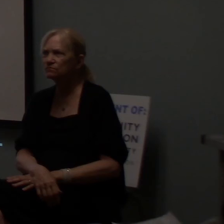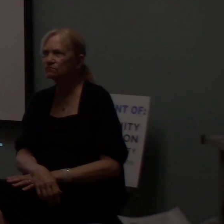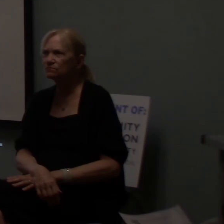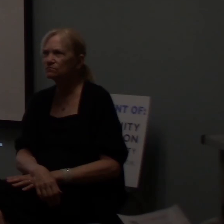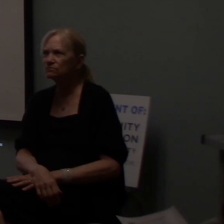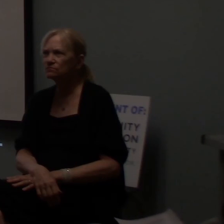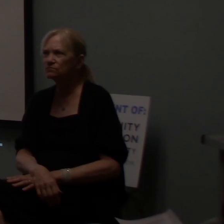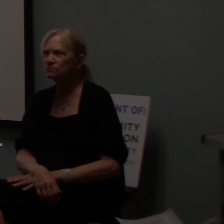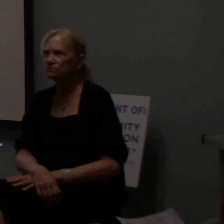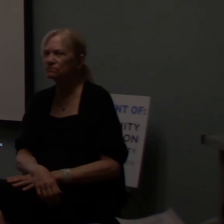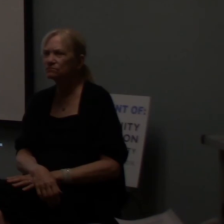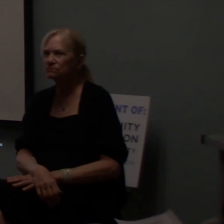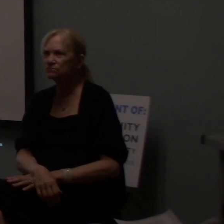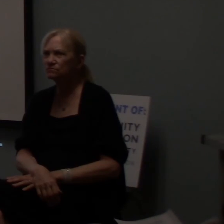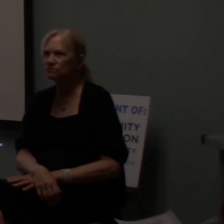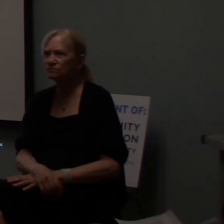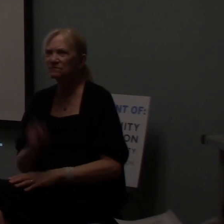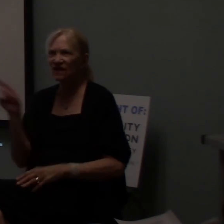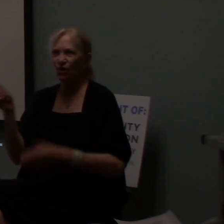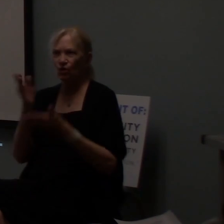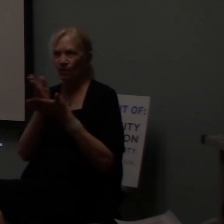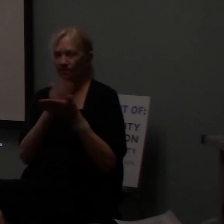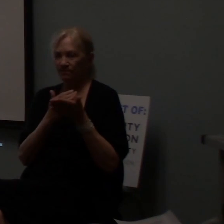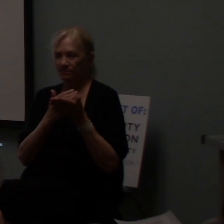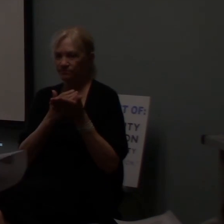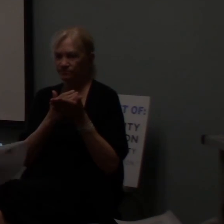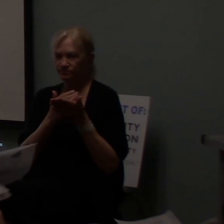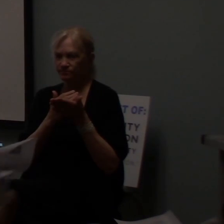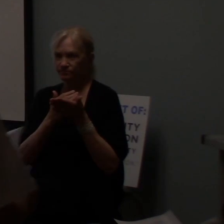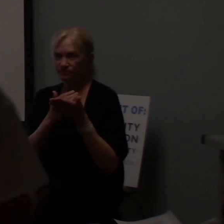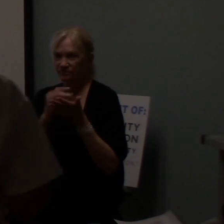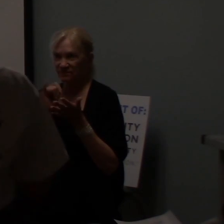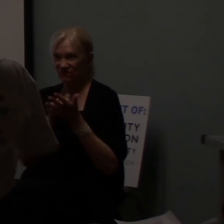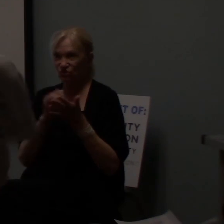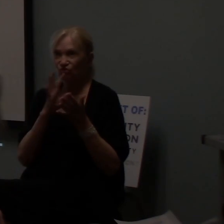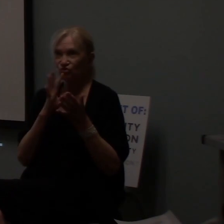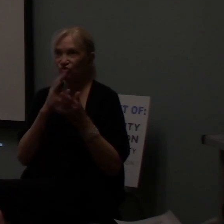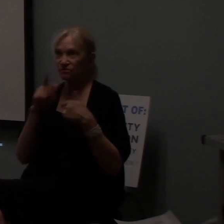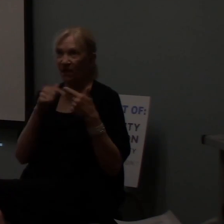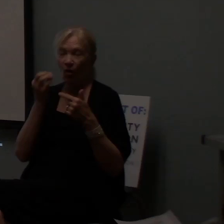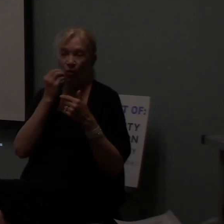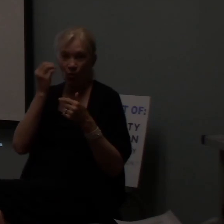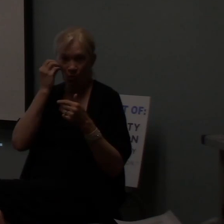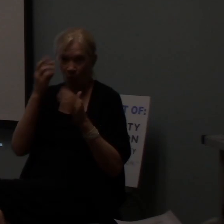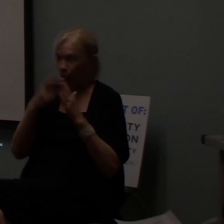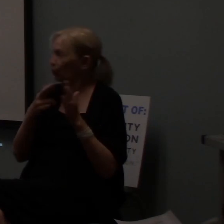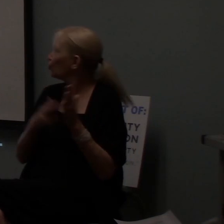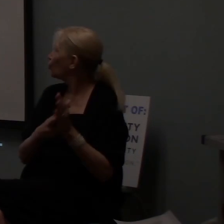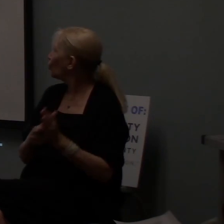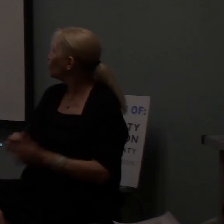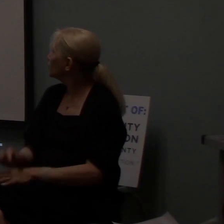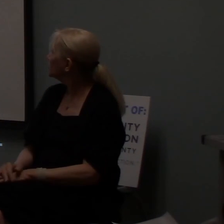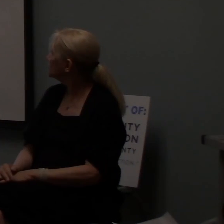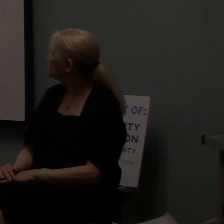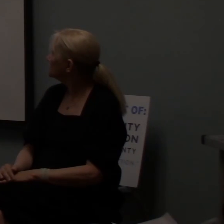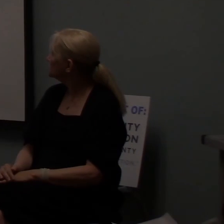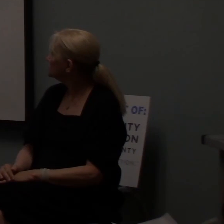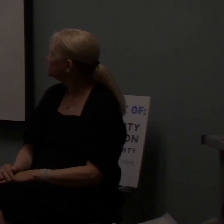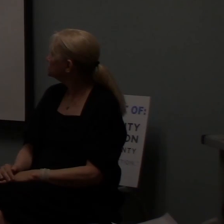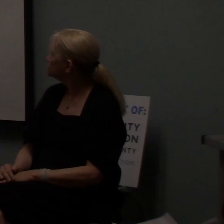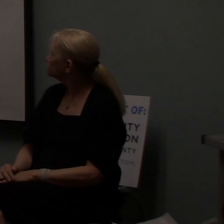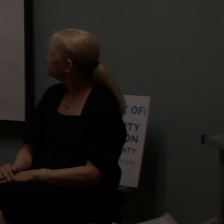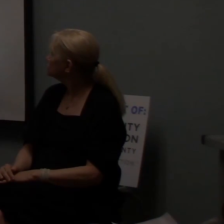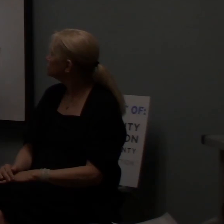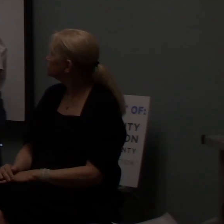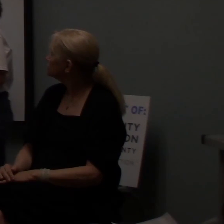So here's the section of the Constitution that talks about home rule, and you can see it's in the Constitution, which means it's hard